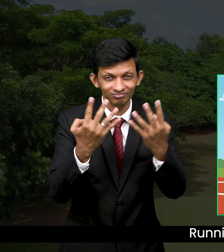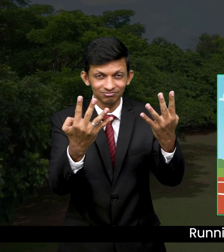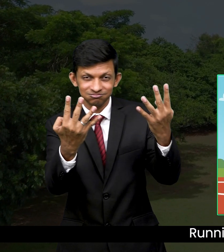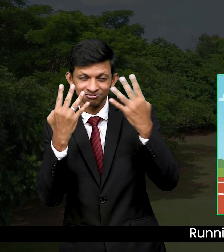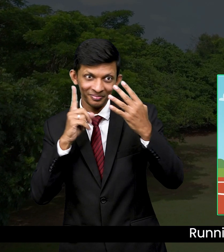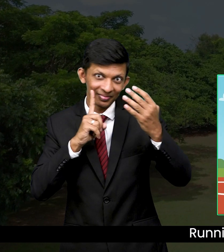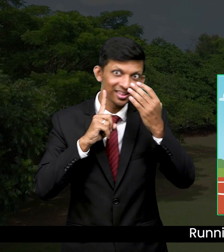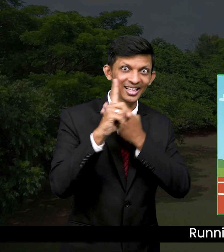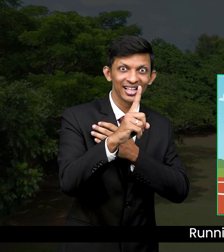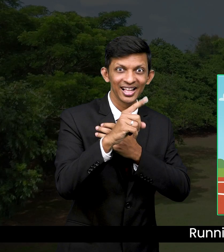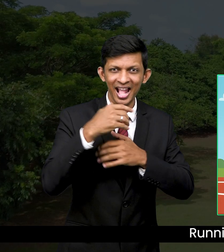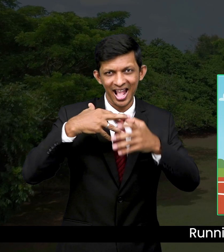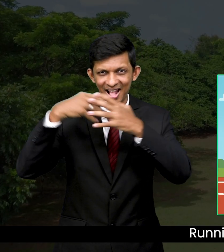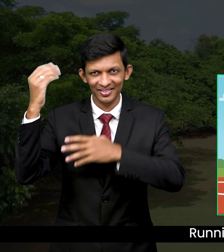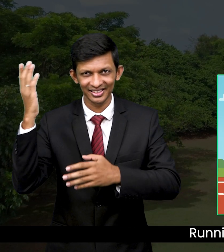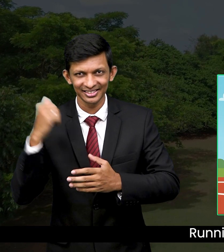running races.